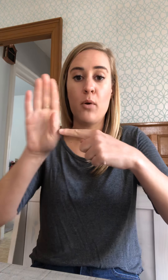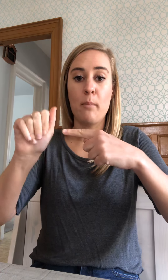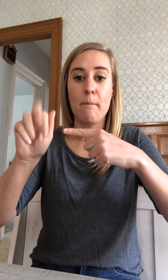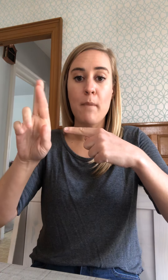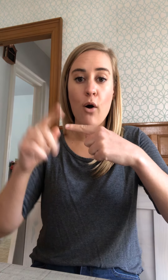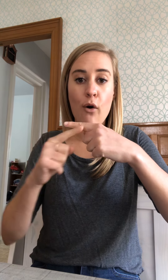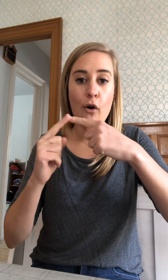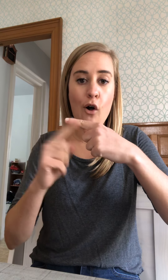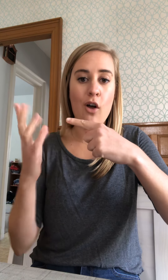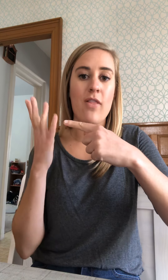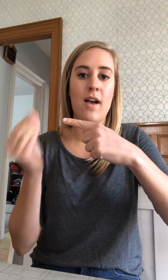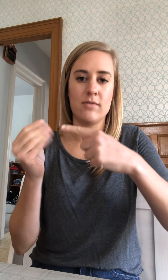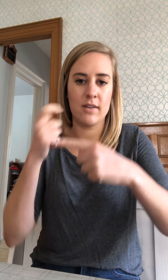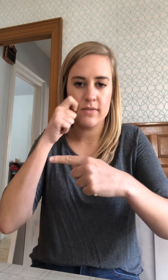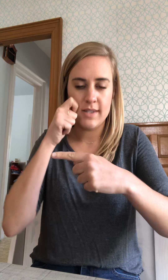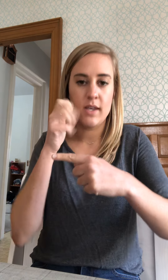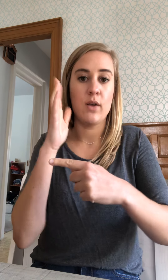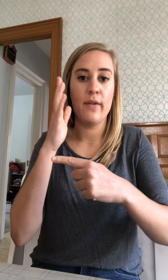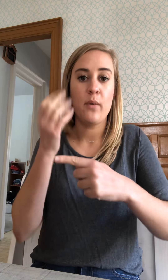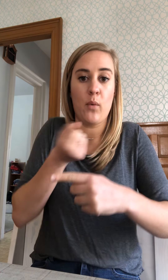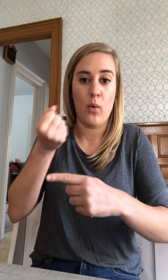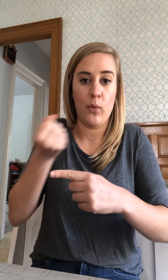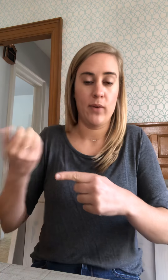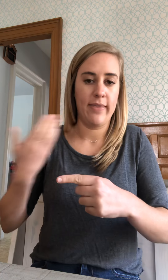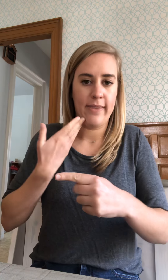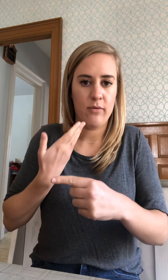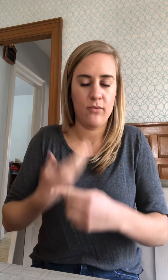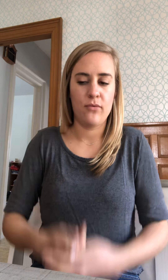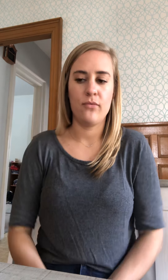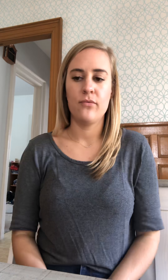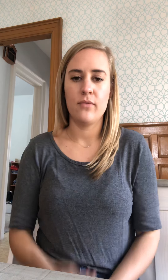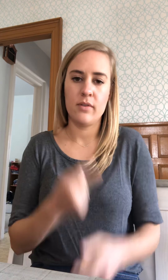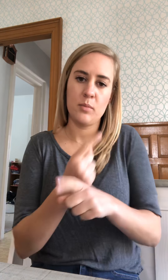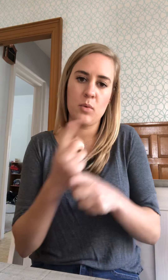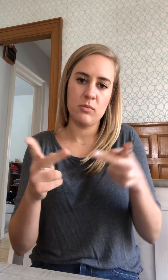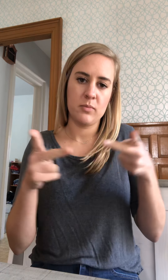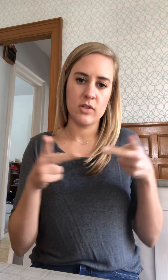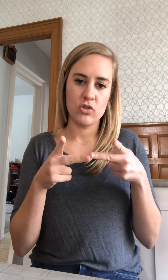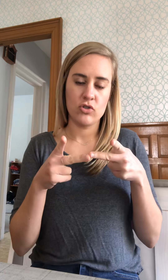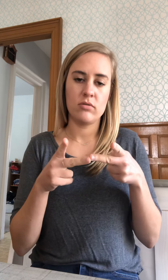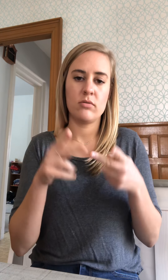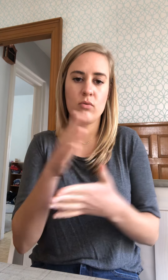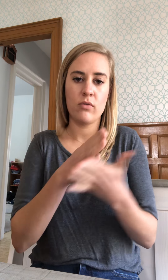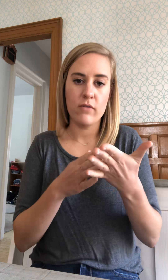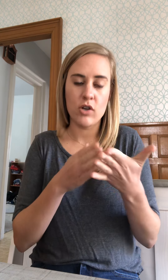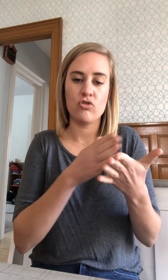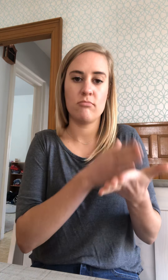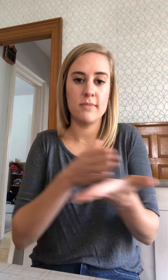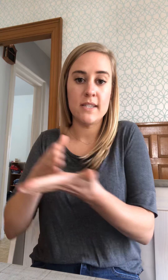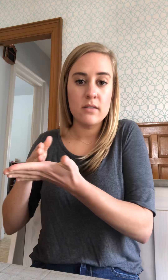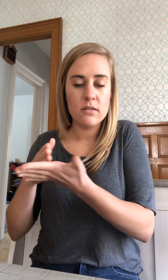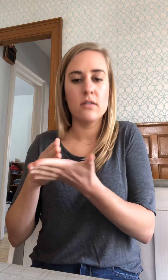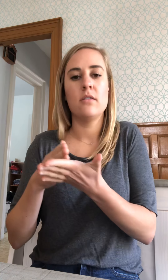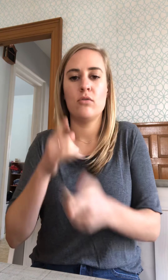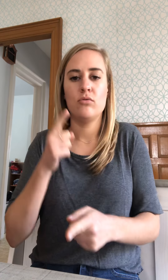tissue structures holding the things in proper position, so the fracture segments are in the proper position. Open